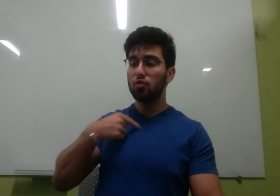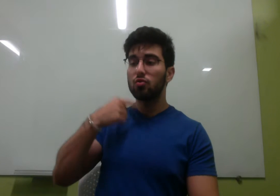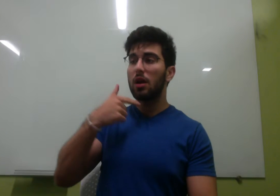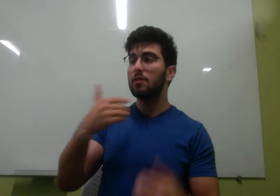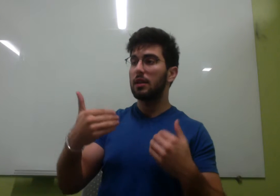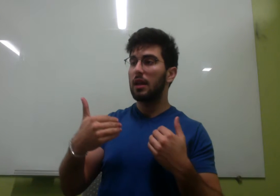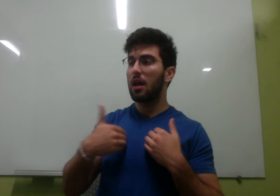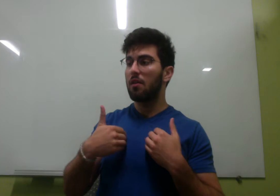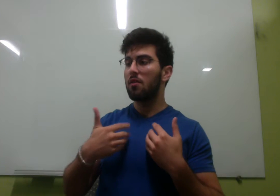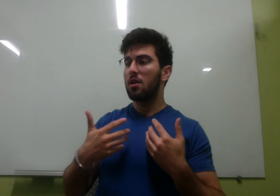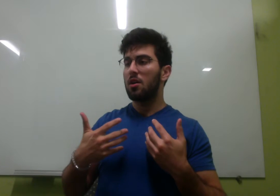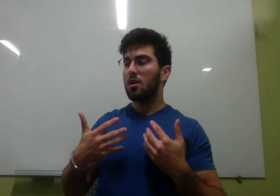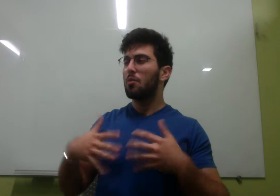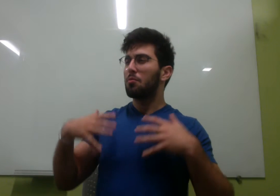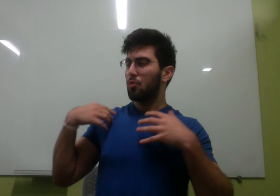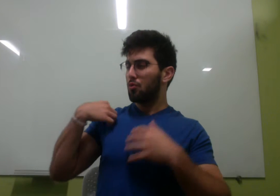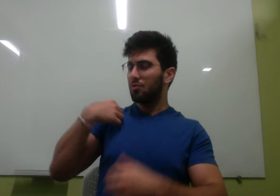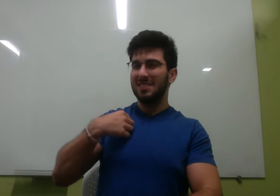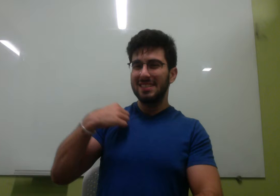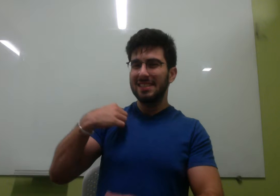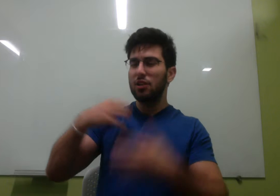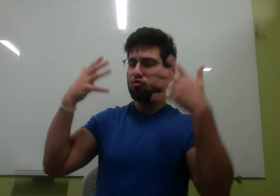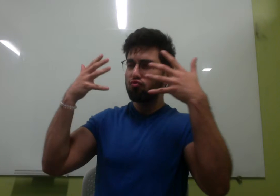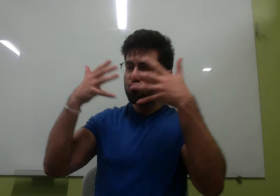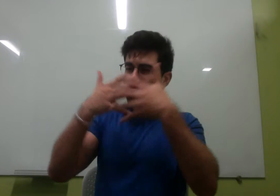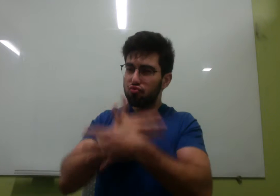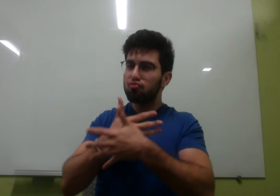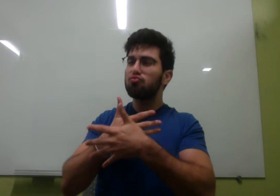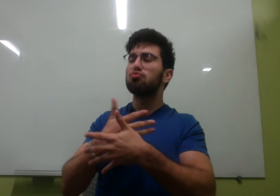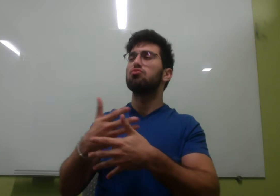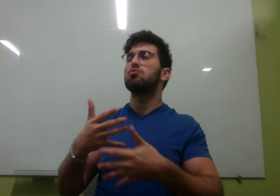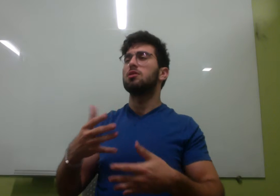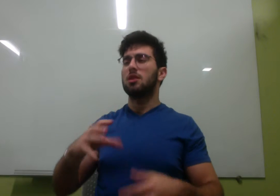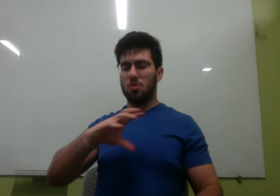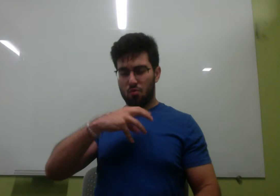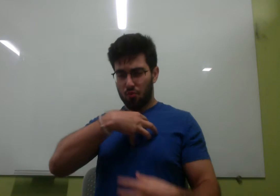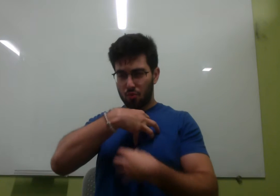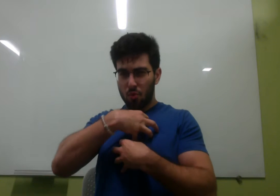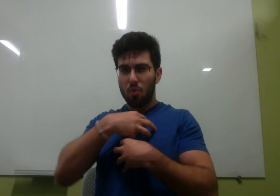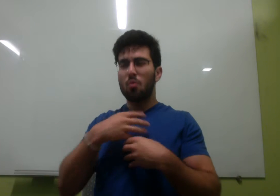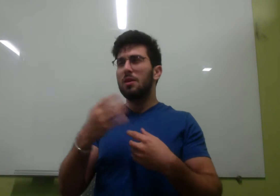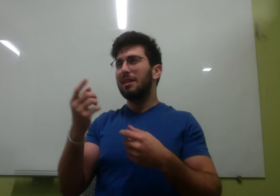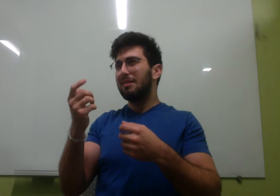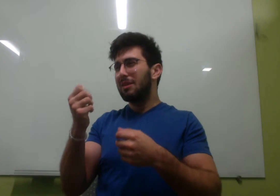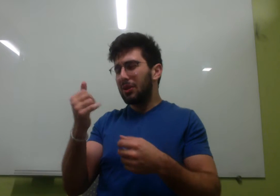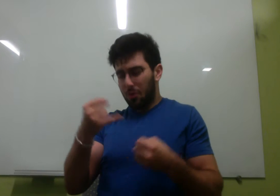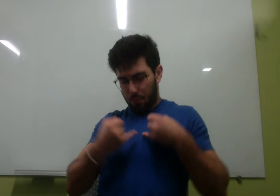But with all these, it's kind of like, what are you looking at? Are you looking at the spots or the lines in between? Sure, yeah, it's like an optical illusion.